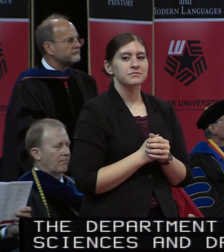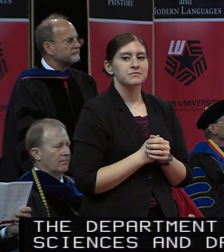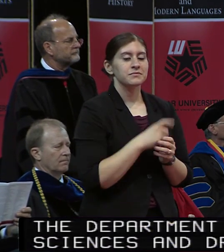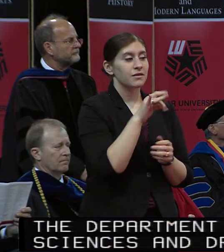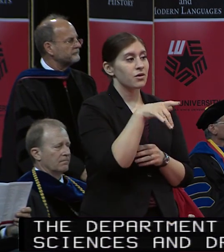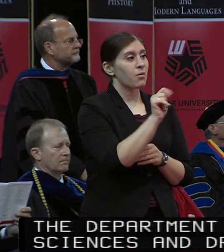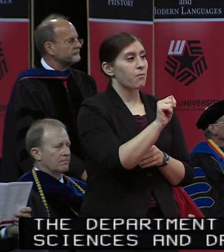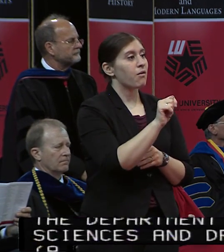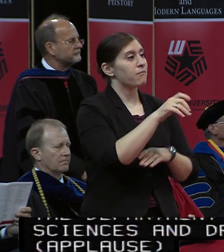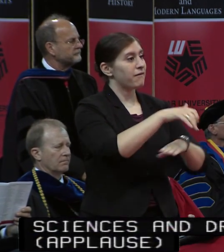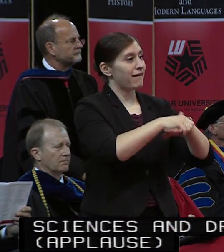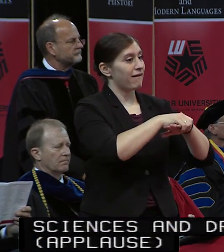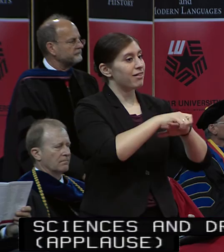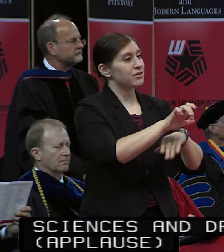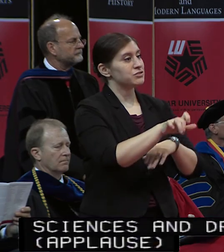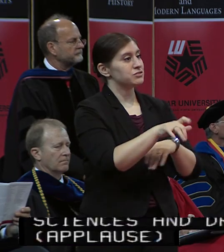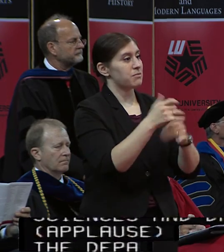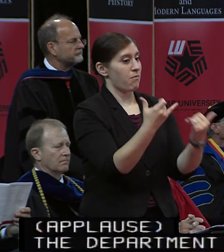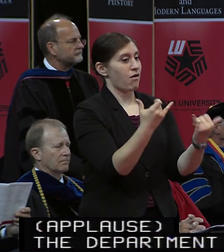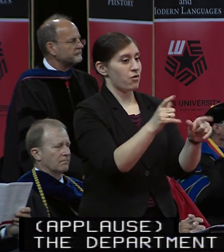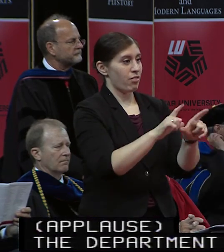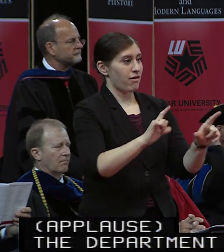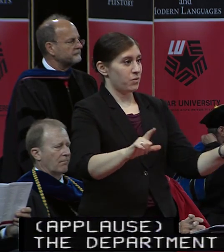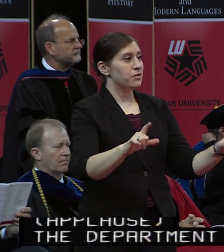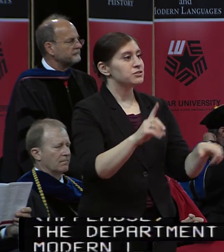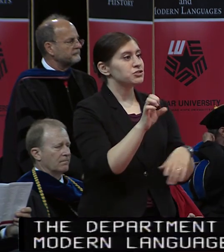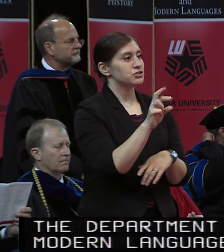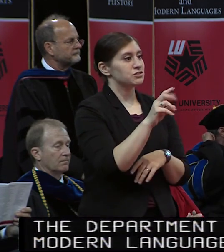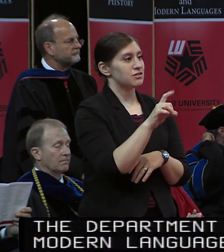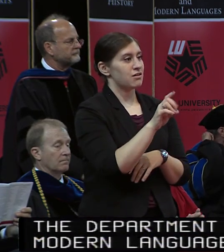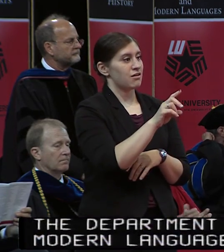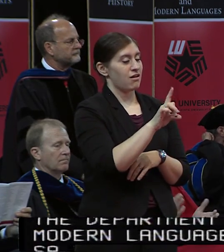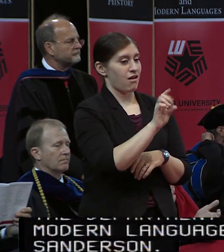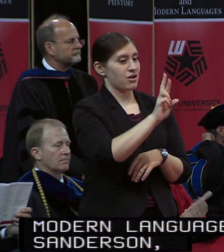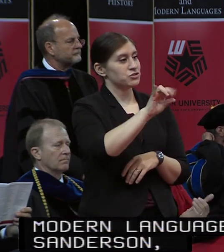The Department of English and Modern Languages and Dr. Jim Sanderson.